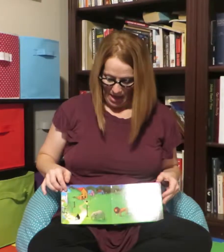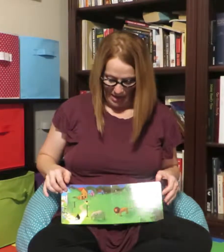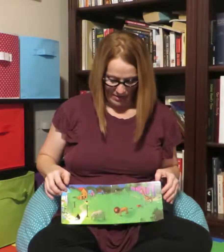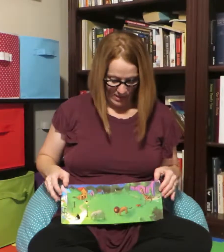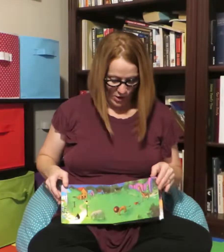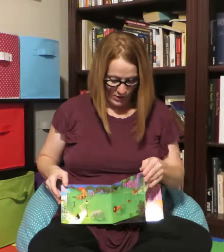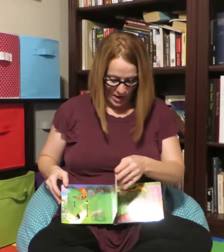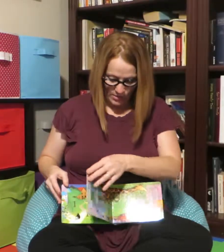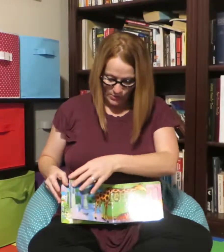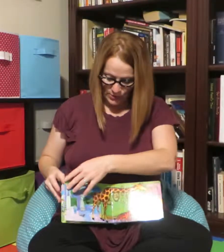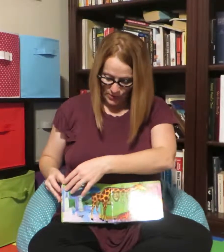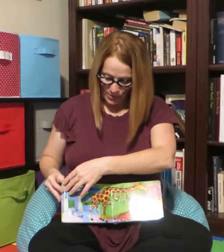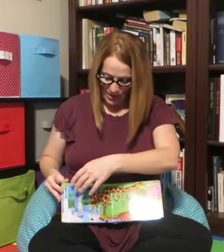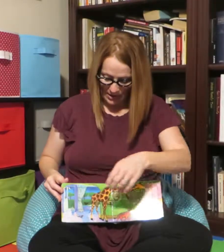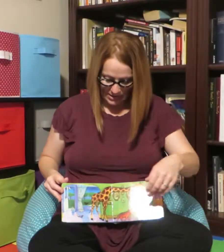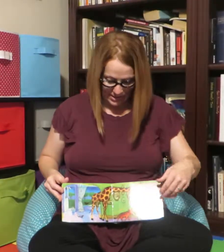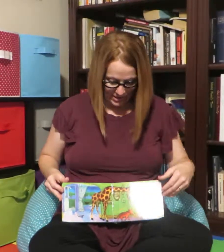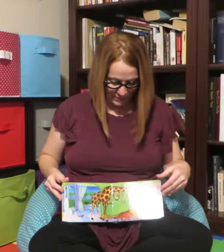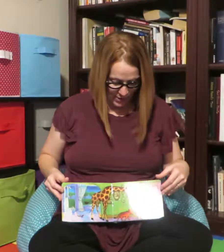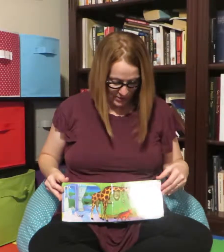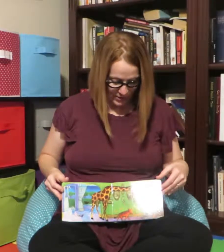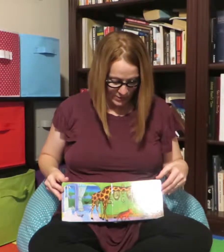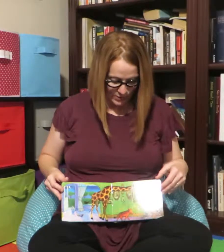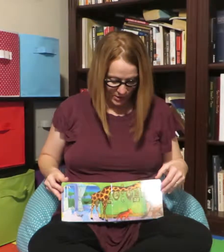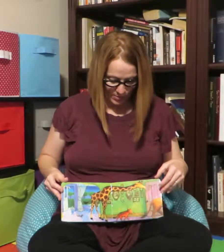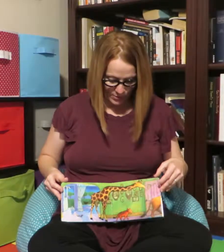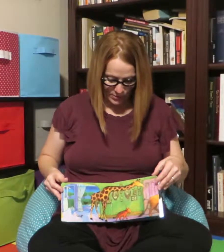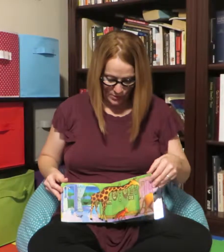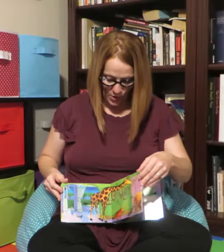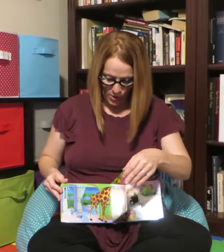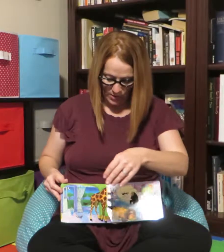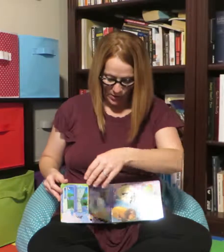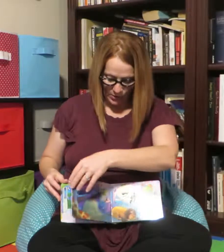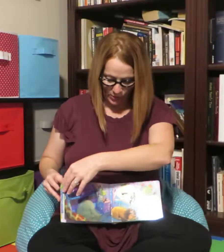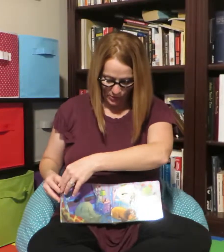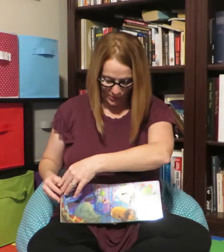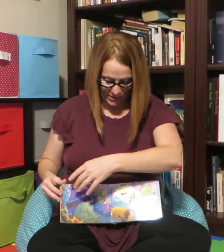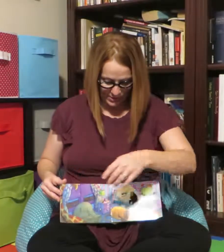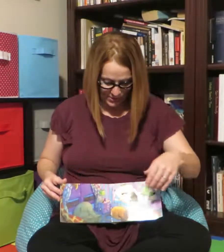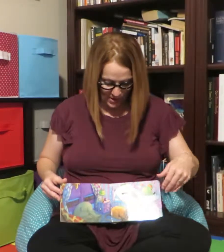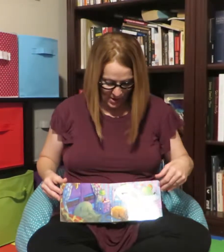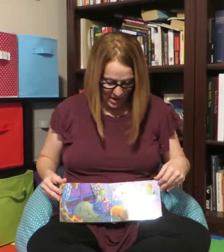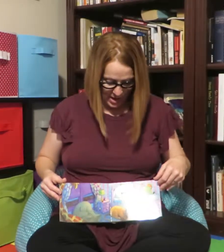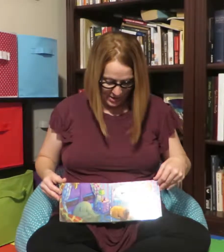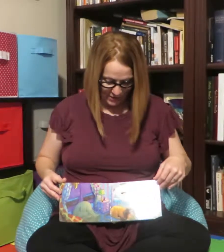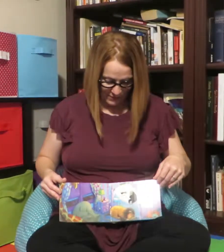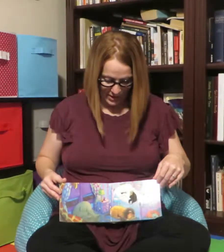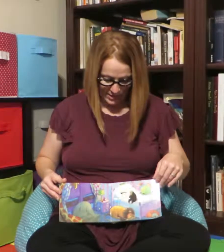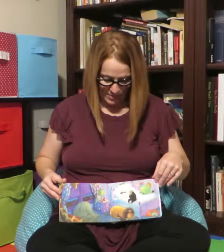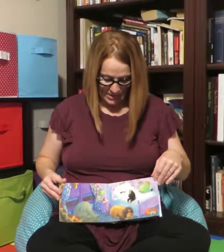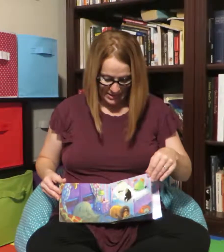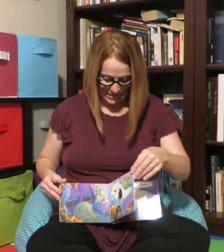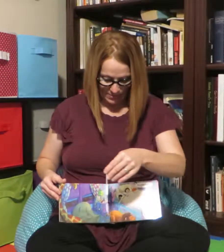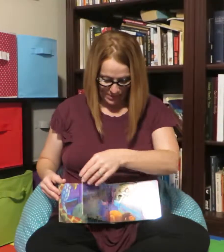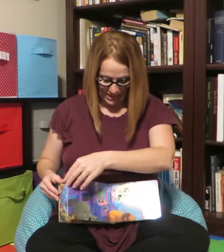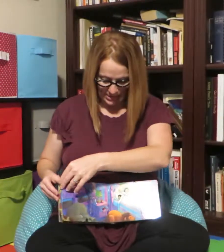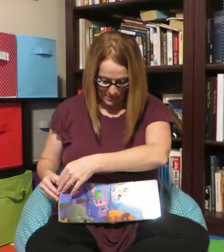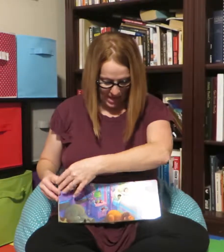And then all the animals are going back to following the zookeeper to his home. They go in through his door. They find a spot to sleep in his